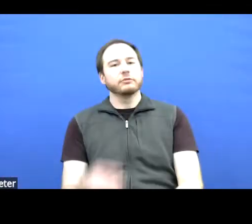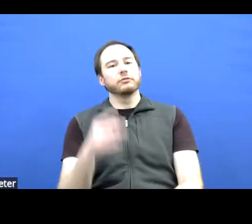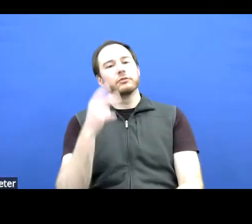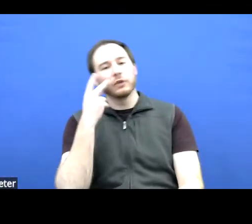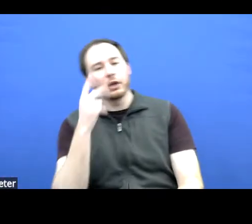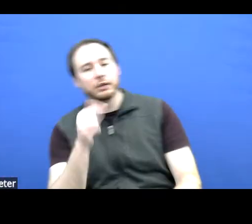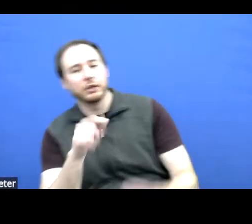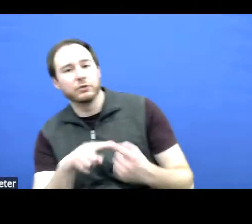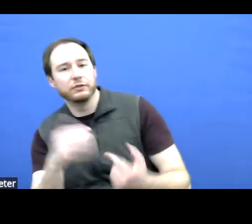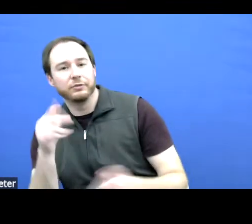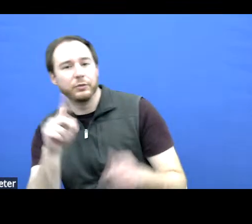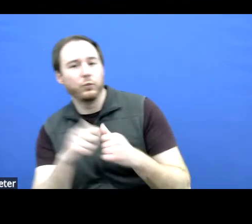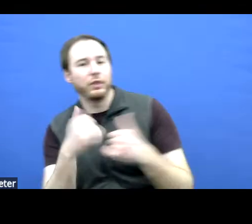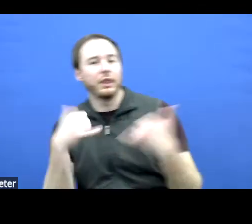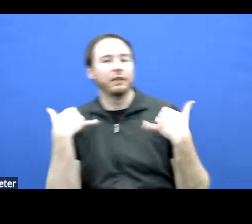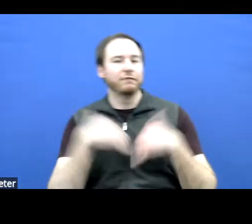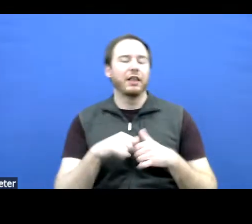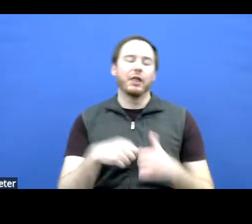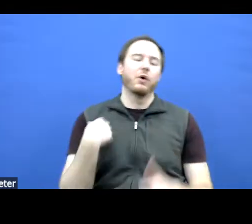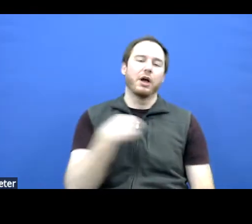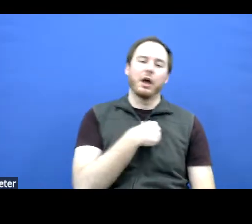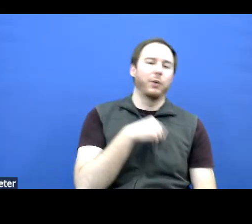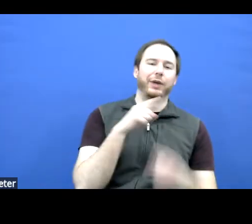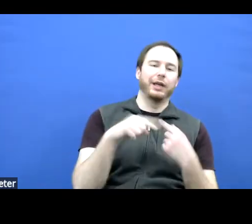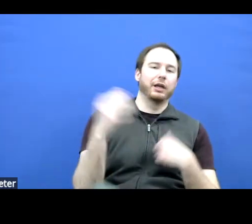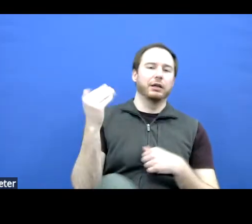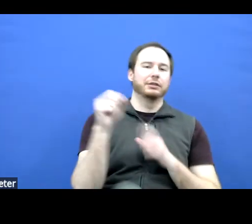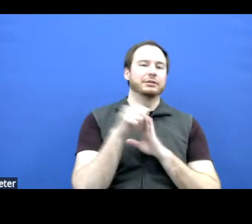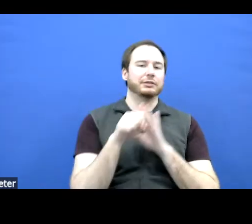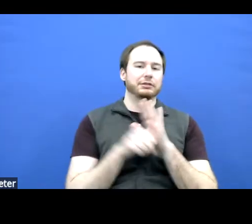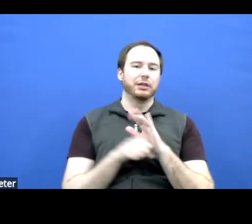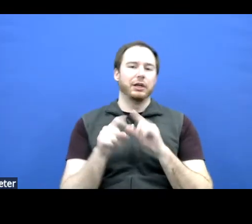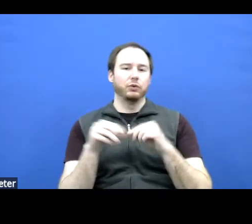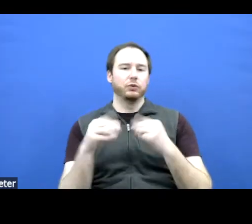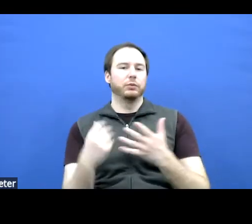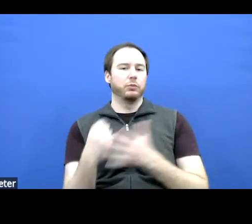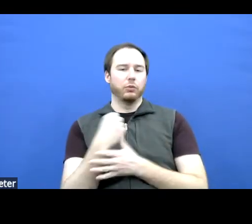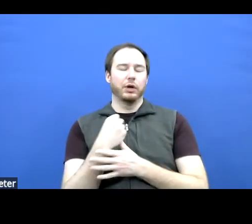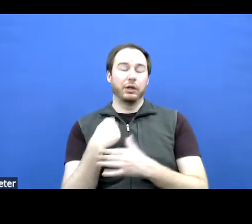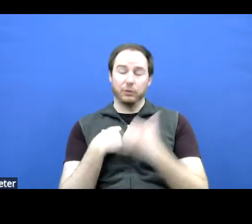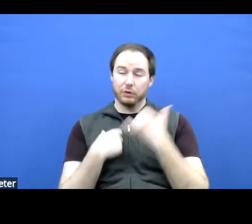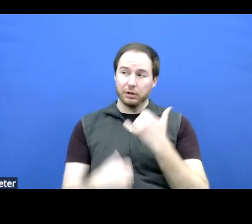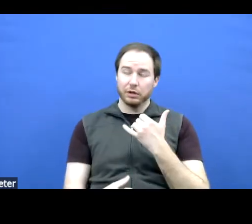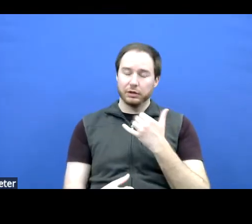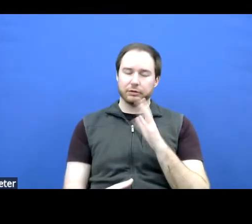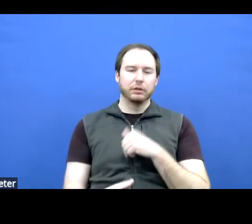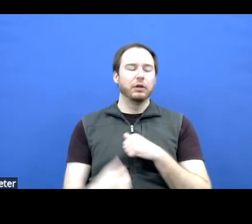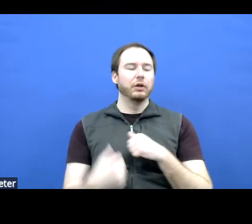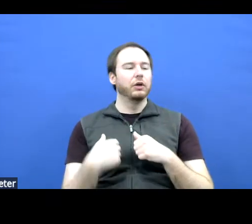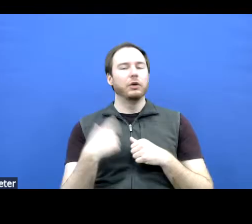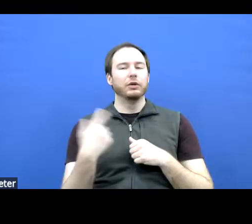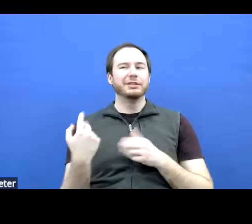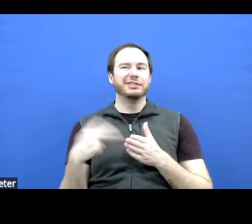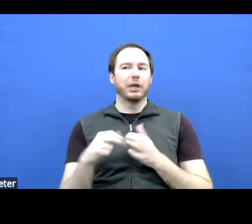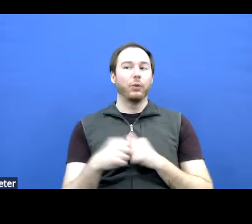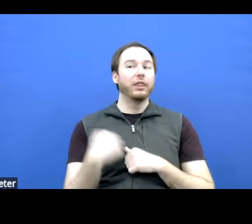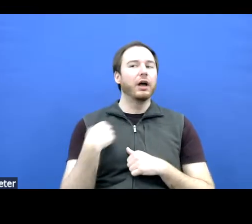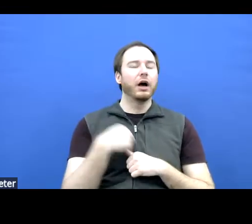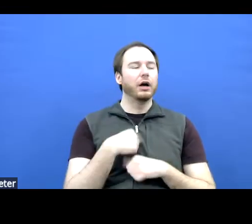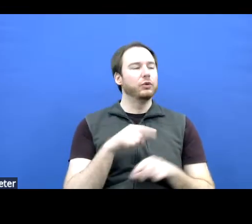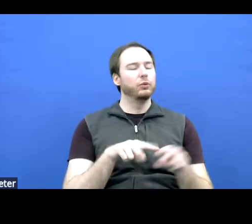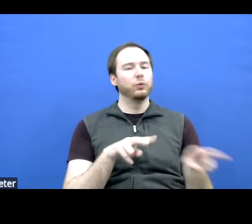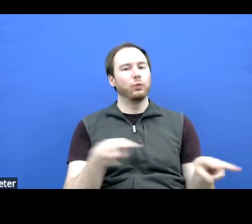was us. We couldn't get the state DOT to put a priority on it, so we called them out there to stand with us and watch